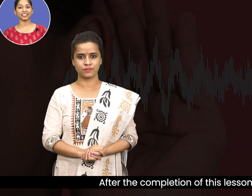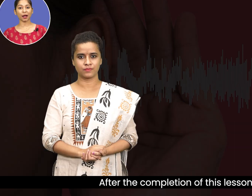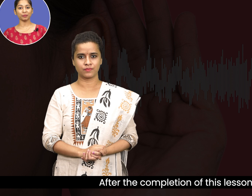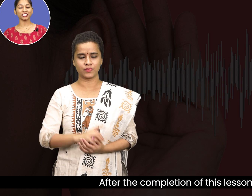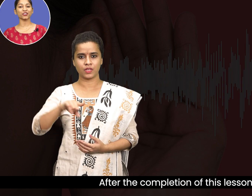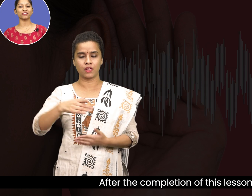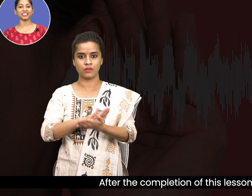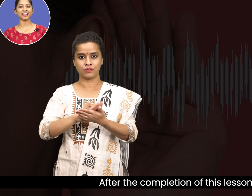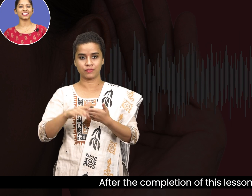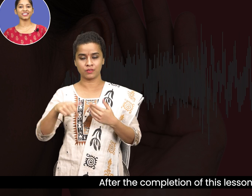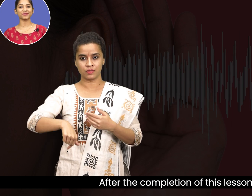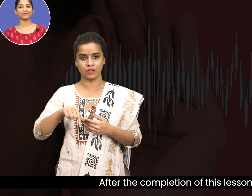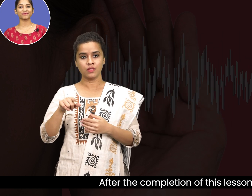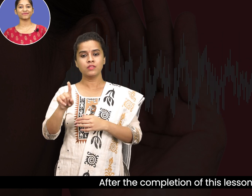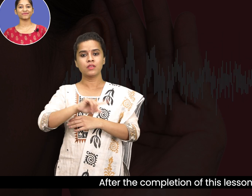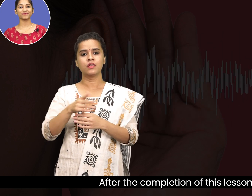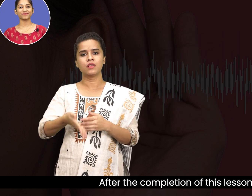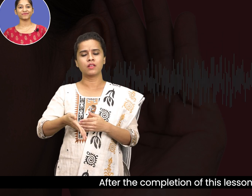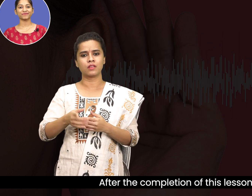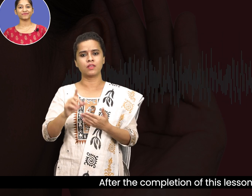After the completion of this lesson,